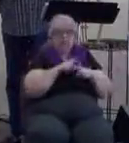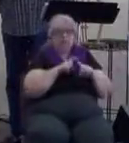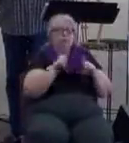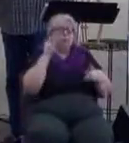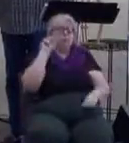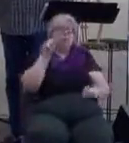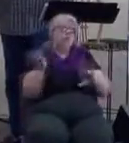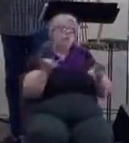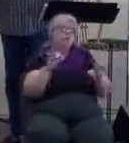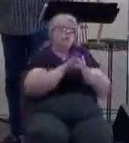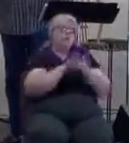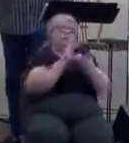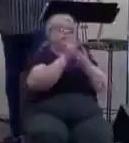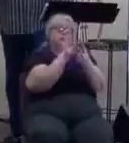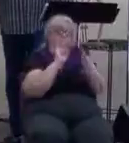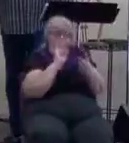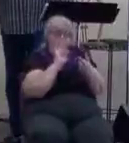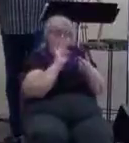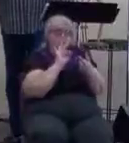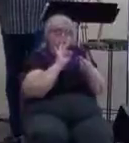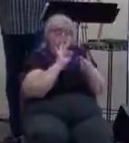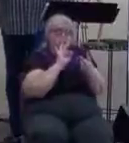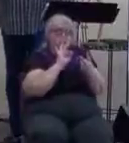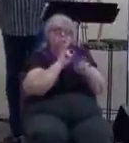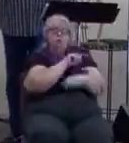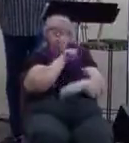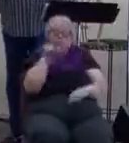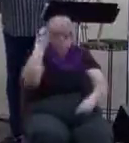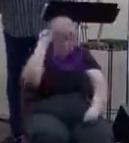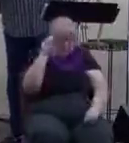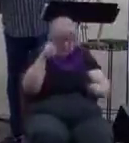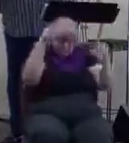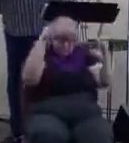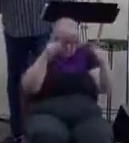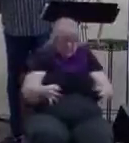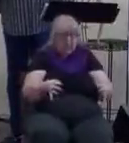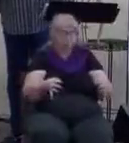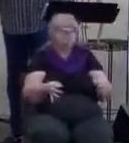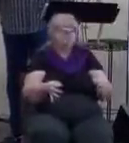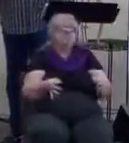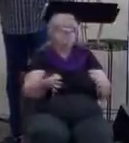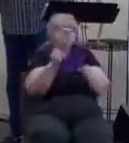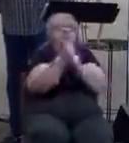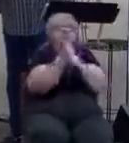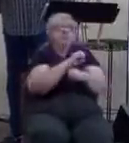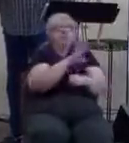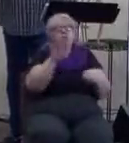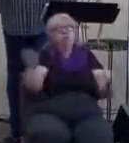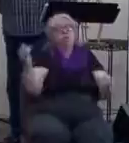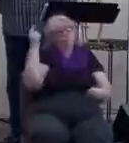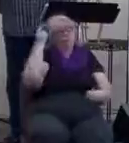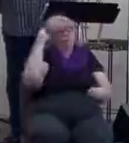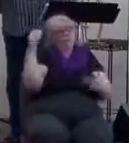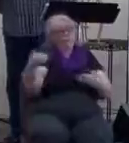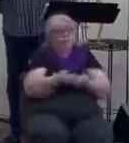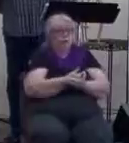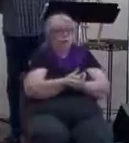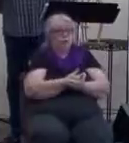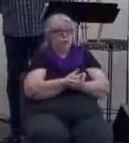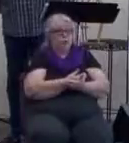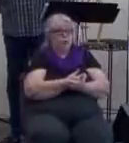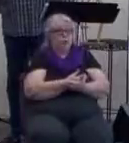It's a choice. It's intentional. You renew your mind that very instant. And you don't go there because you